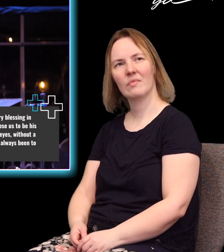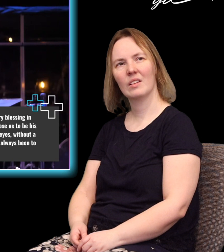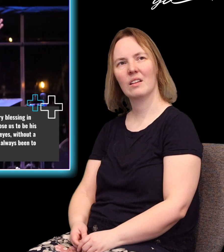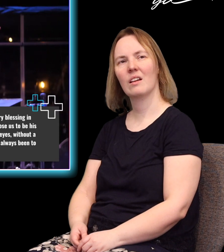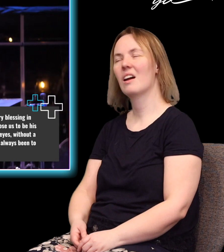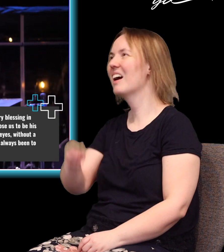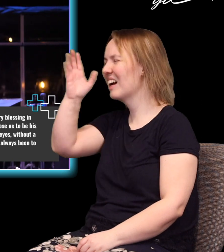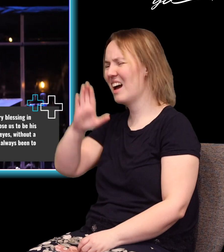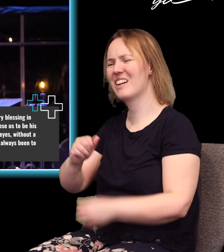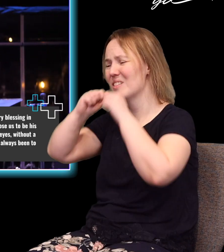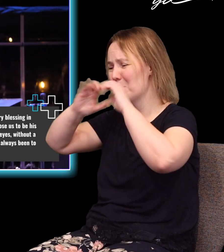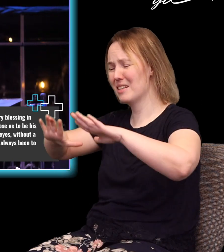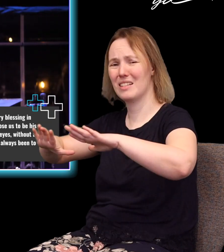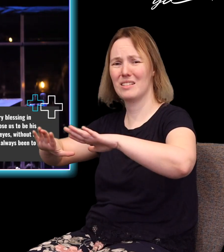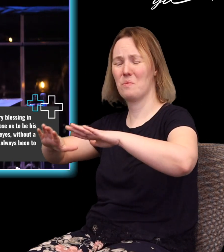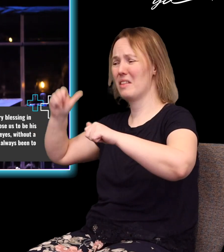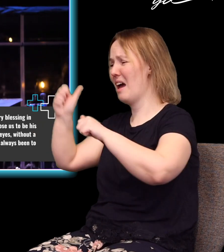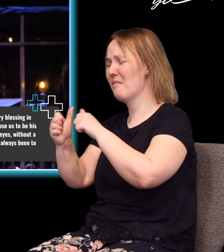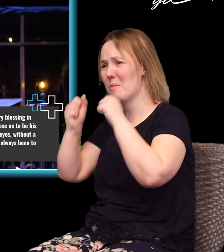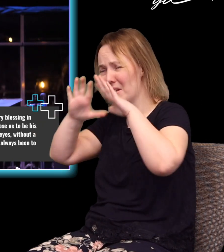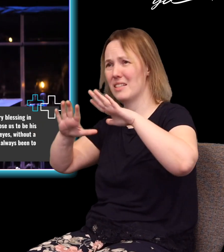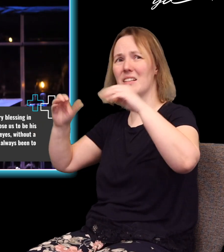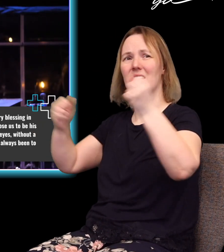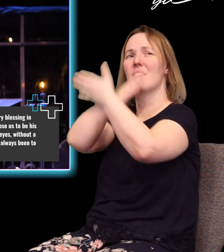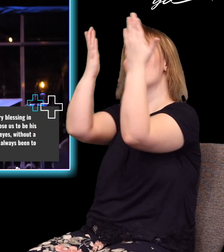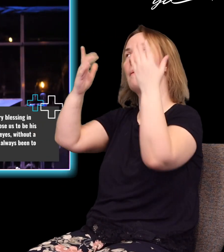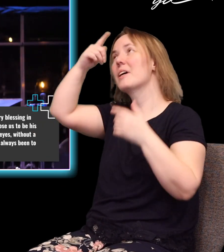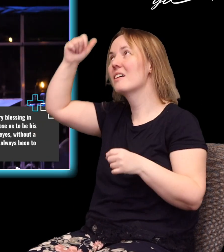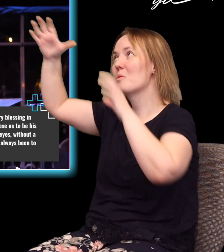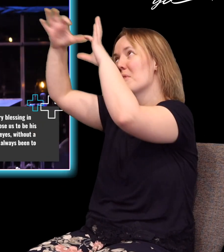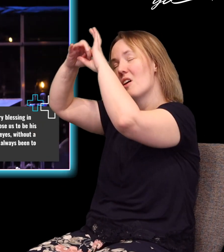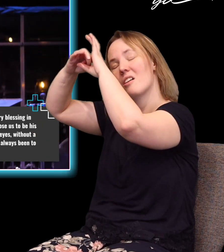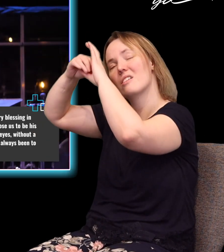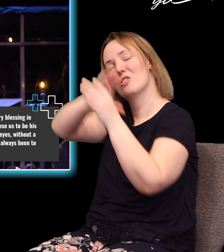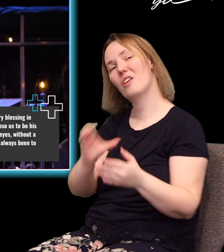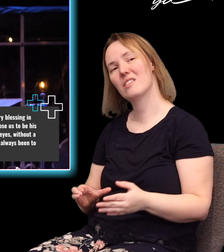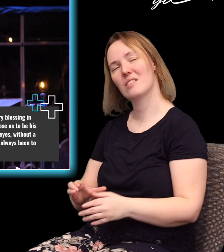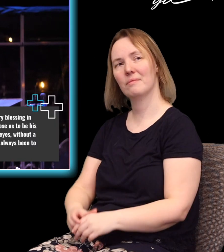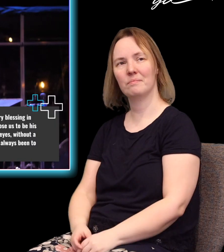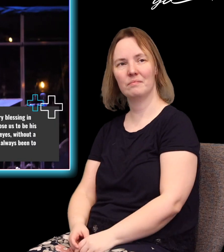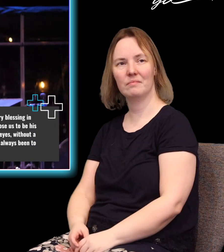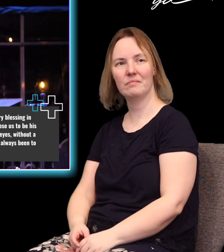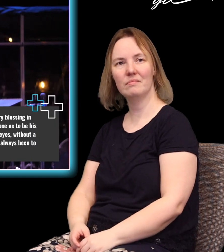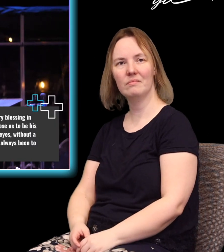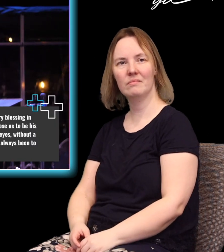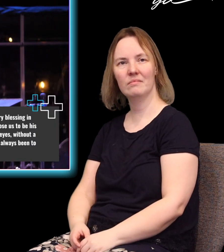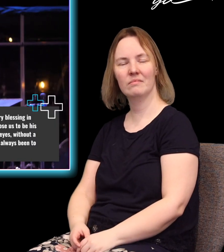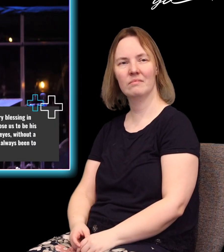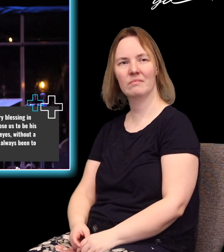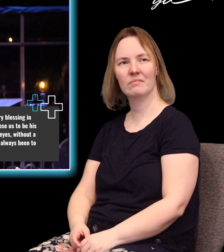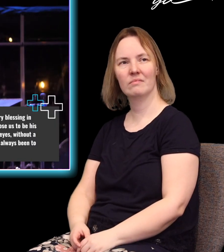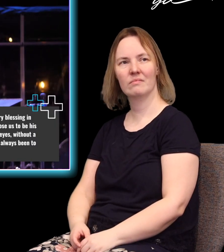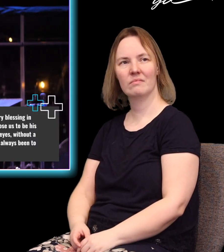he has blessed us with every blessing in heaven because we belong to Christ. Will you read verse 4 with me, the next slide?